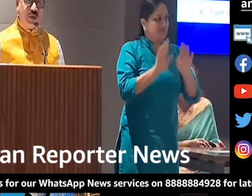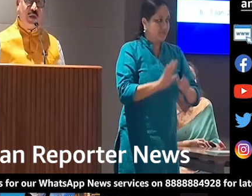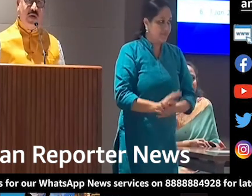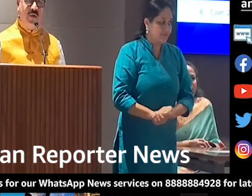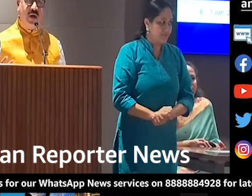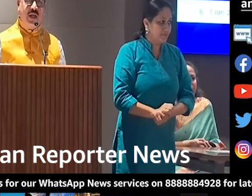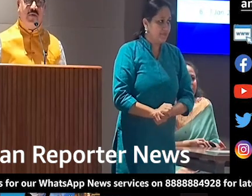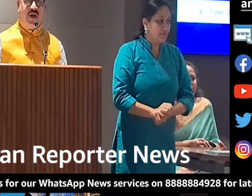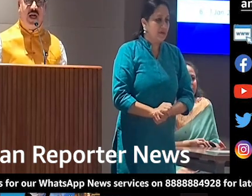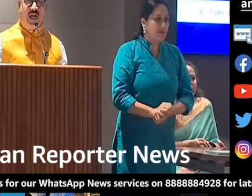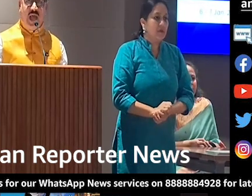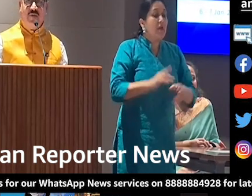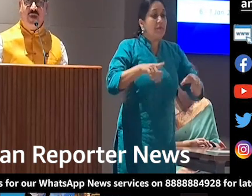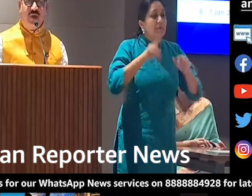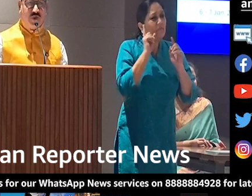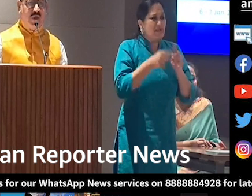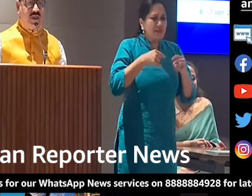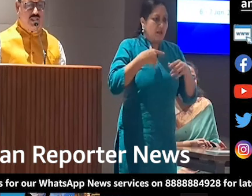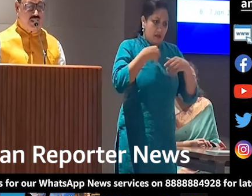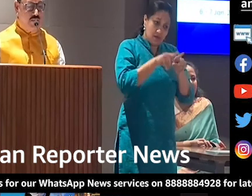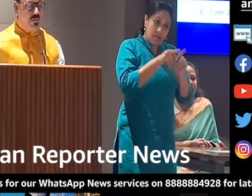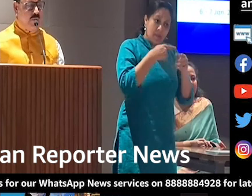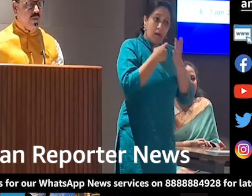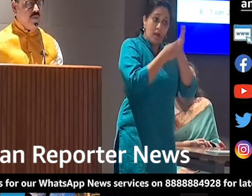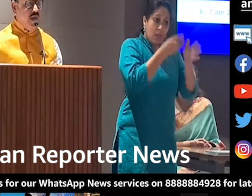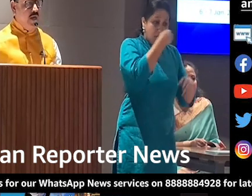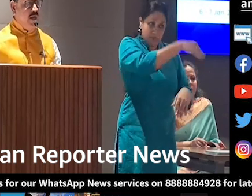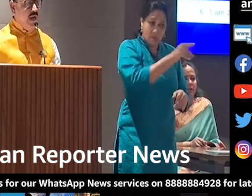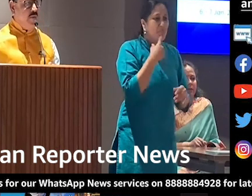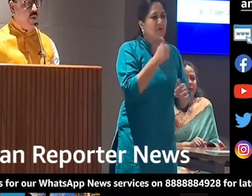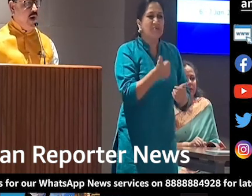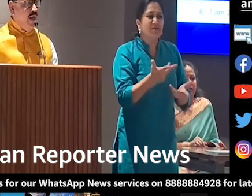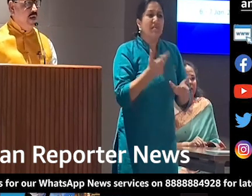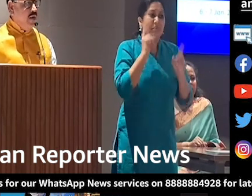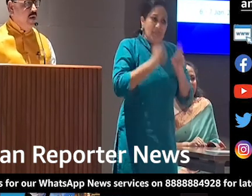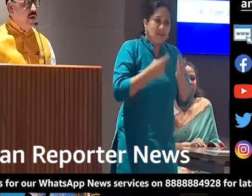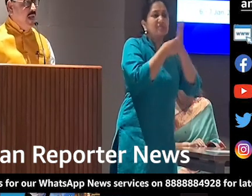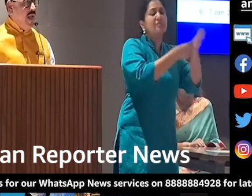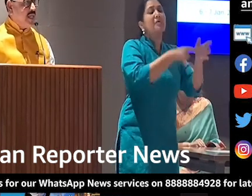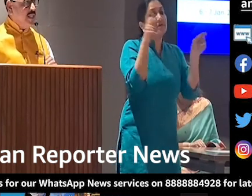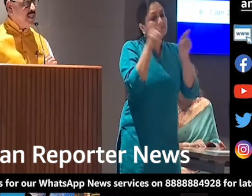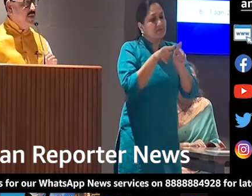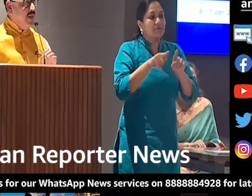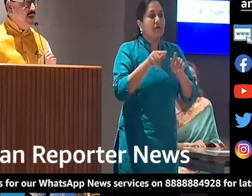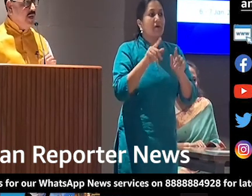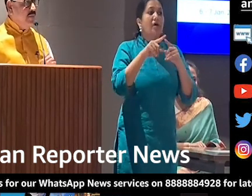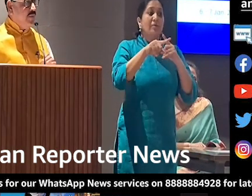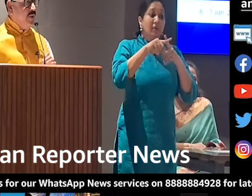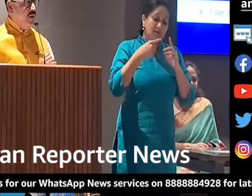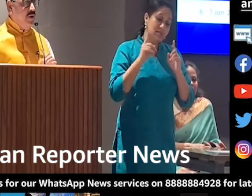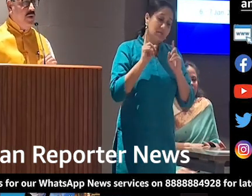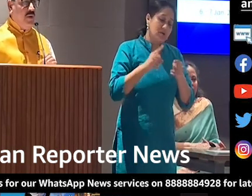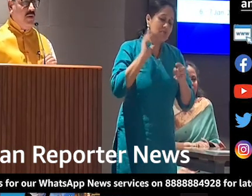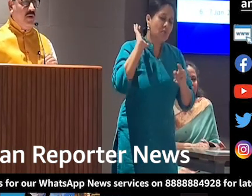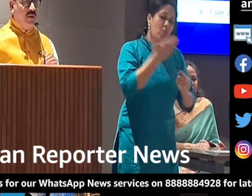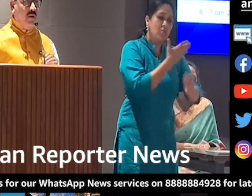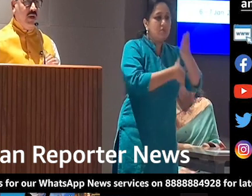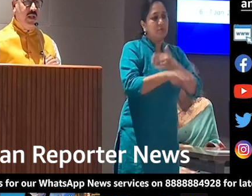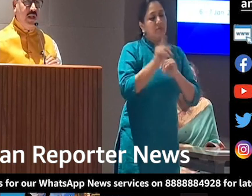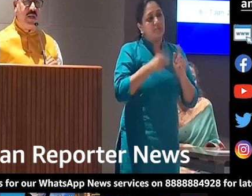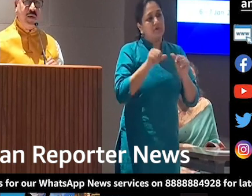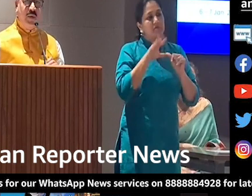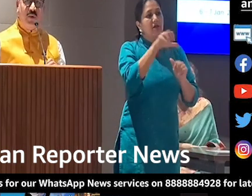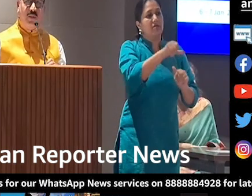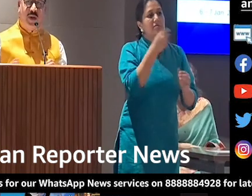dignified. They should live a dignified life. So this is the purpose behind it, and providing the accessibility. You know,